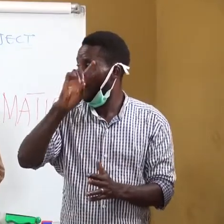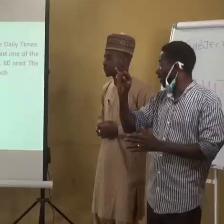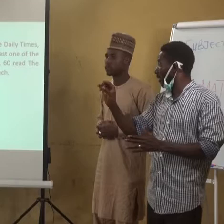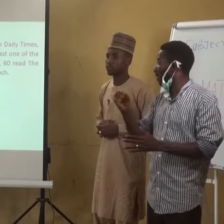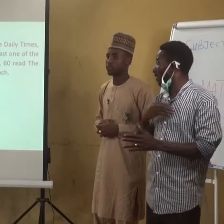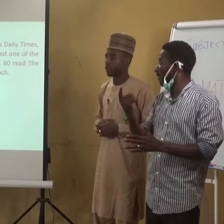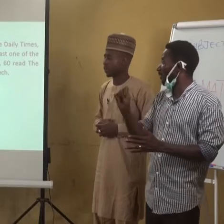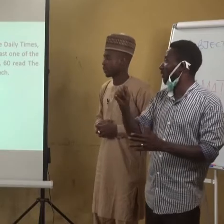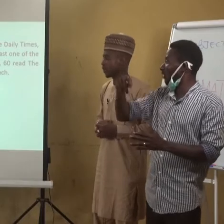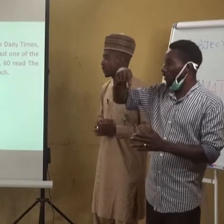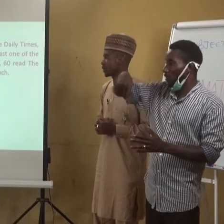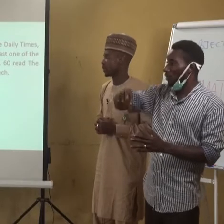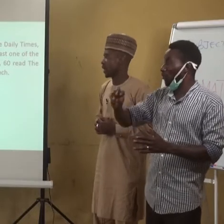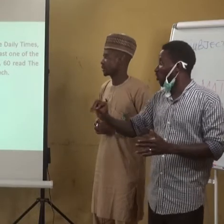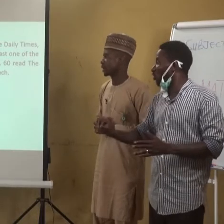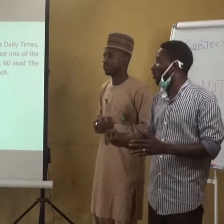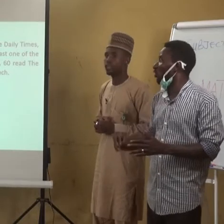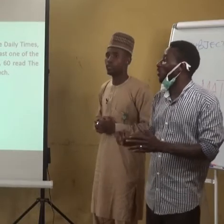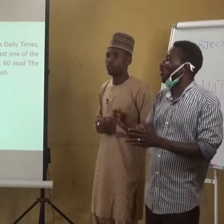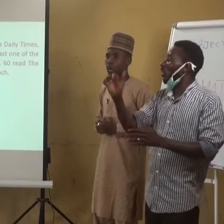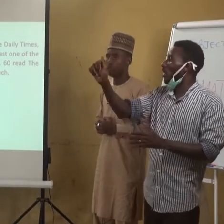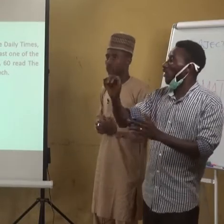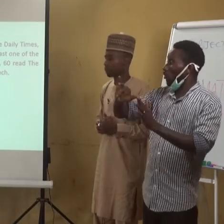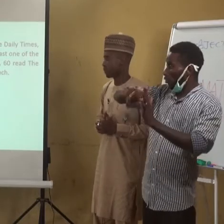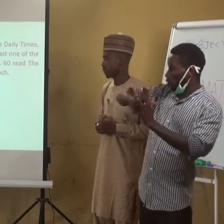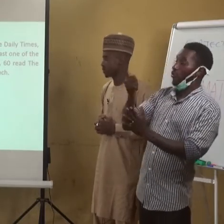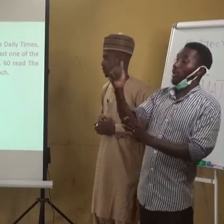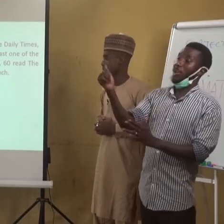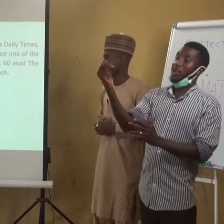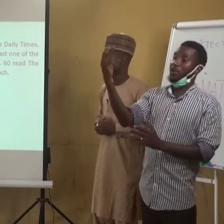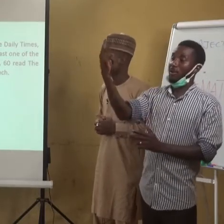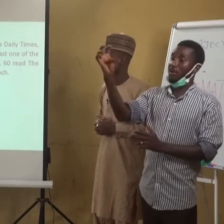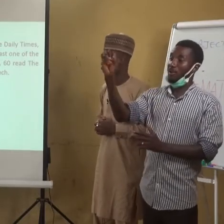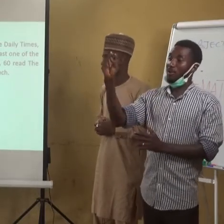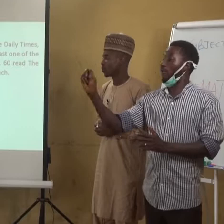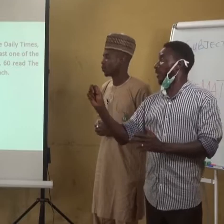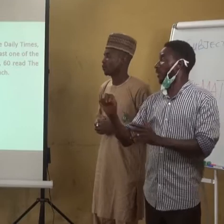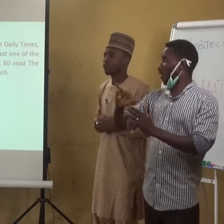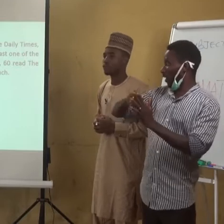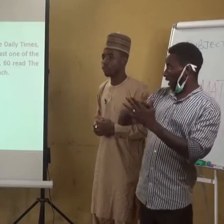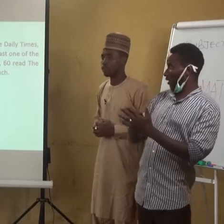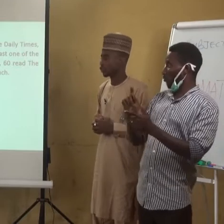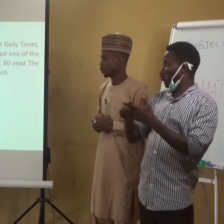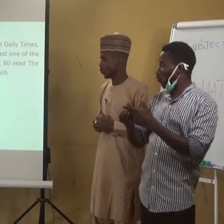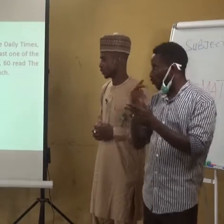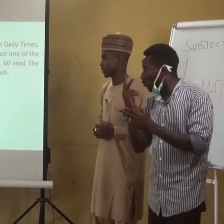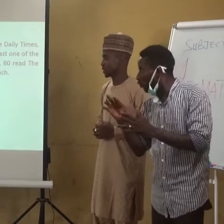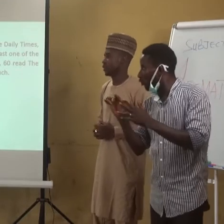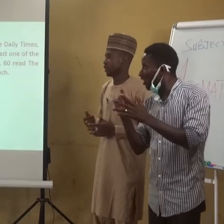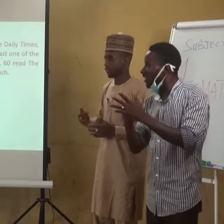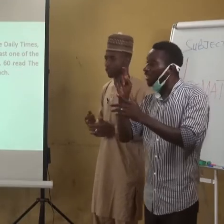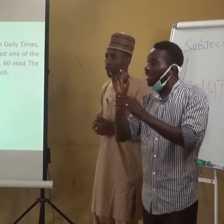papers, 3. Exactly 1 of the papers, 4. The Punch